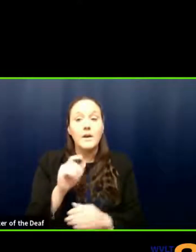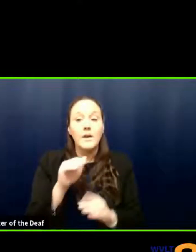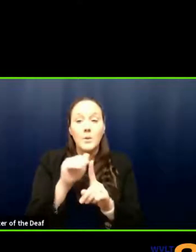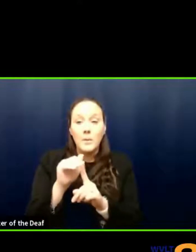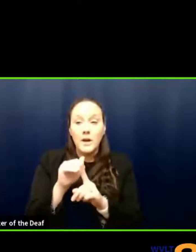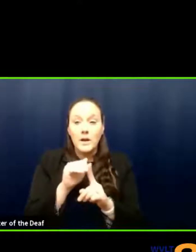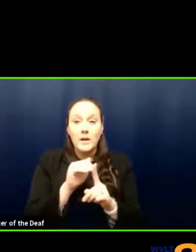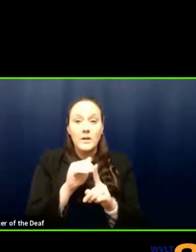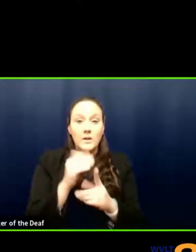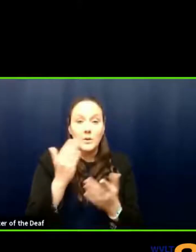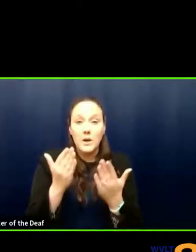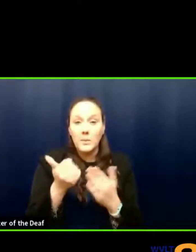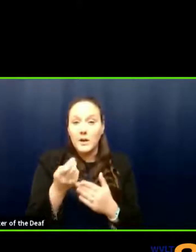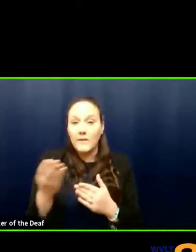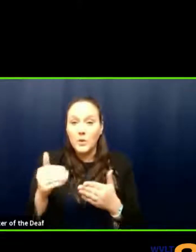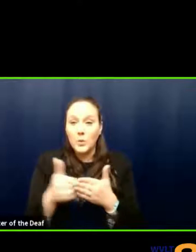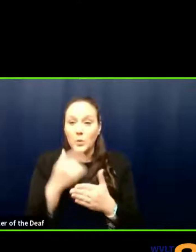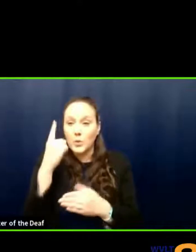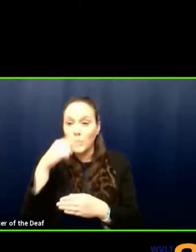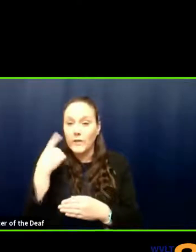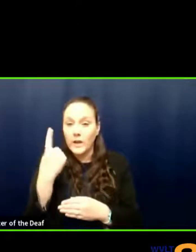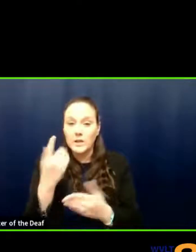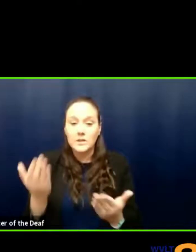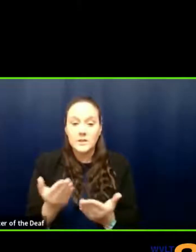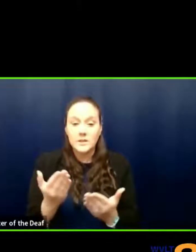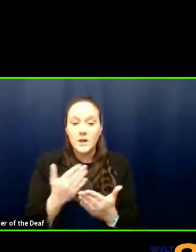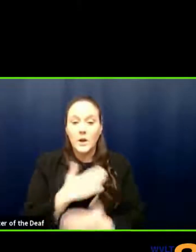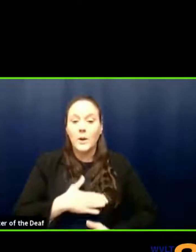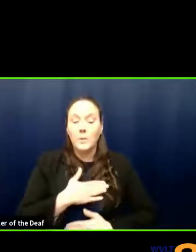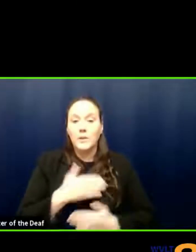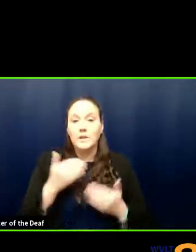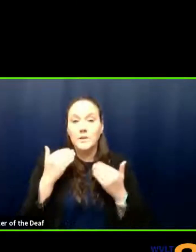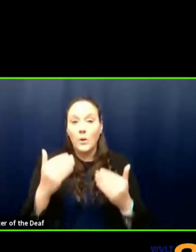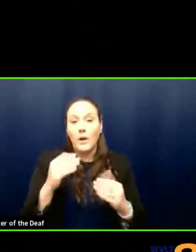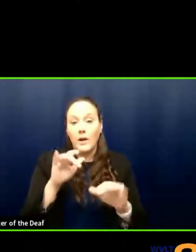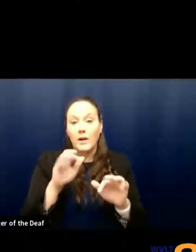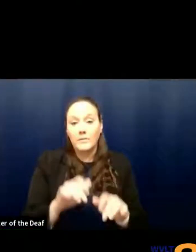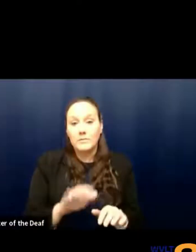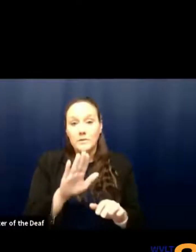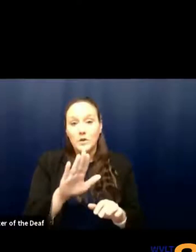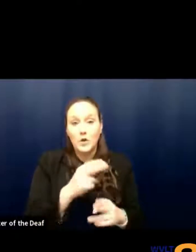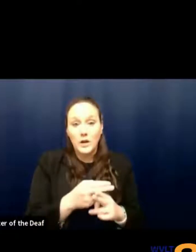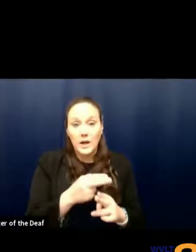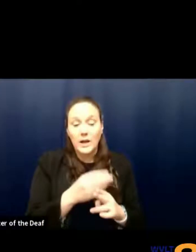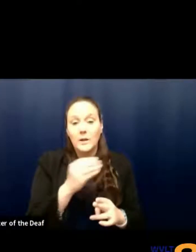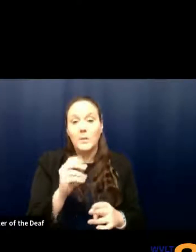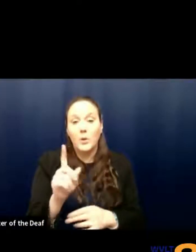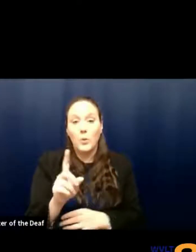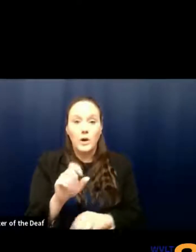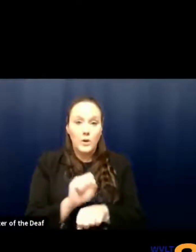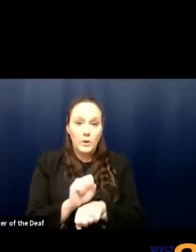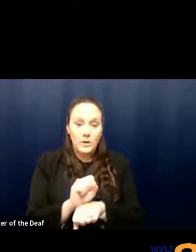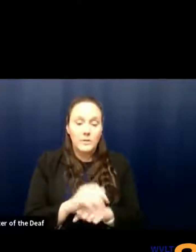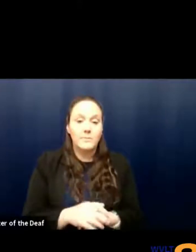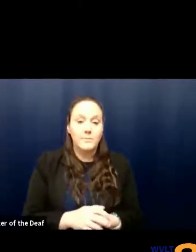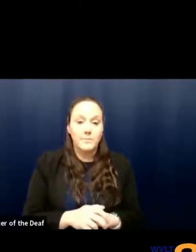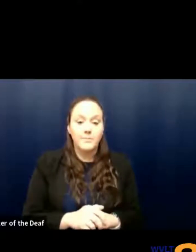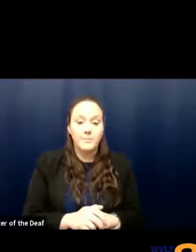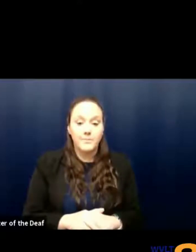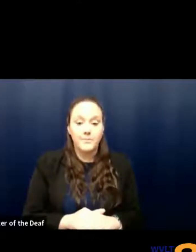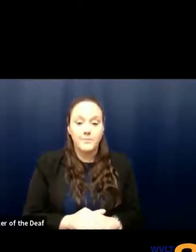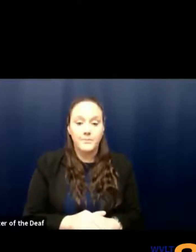be a couple new faces in here, please go ahead and put your name and the media outlet that you're affiliated with when you type your question